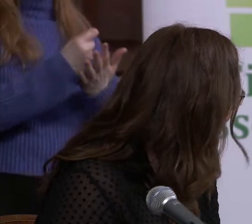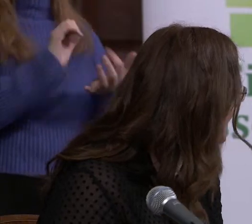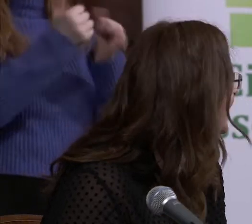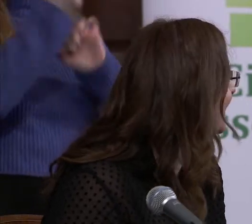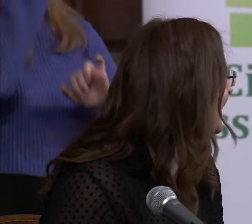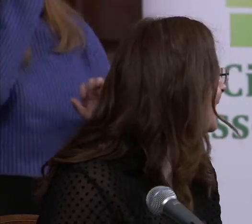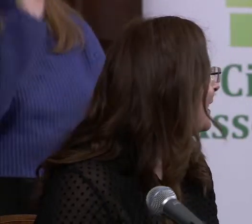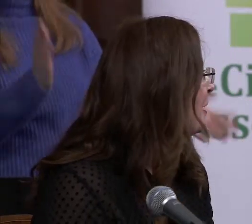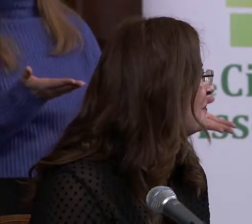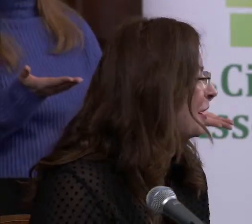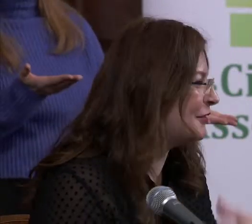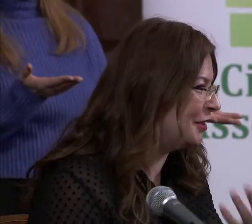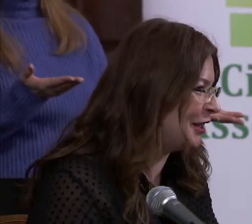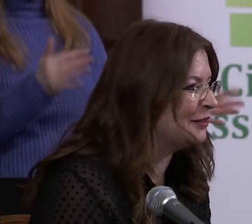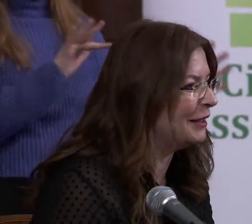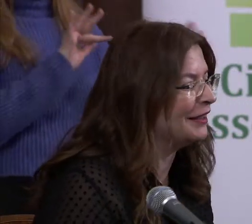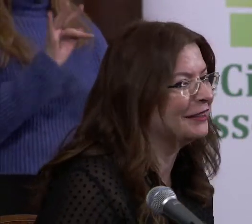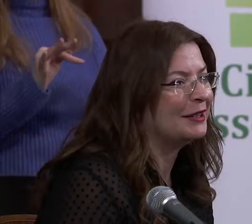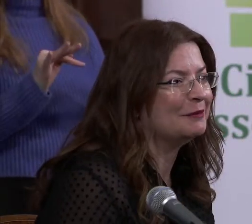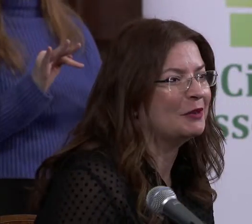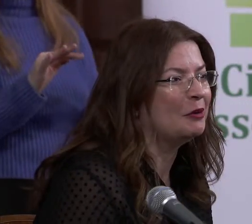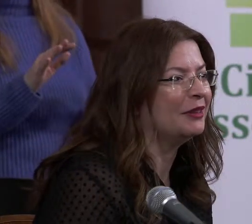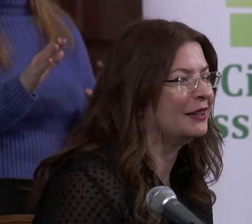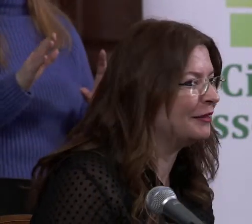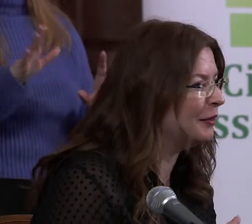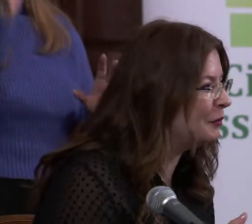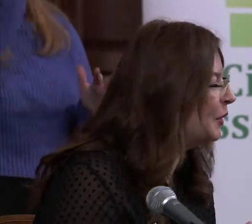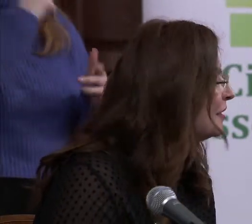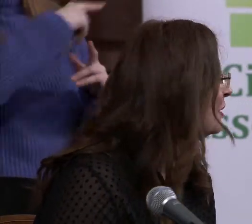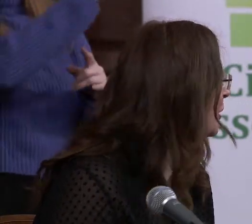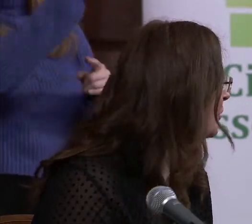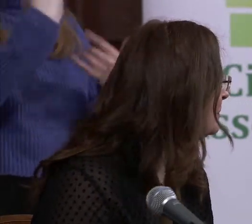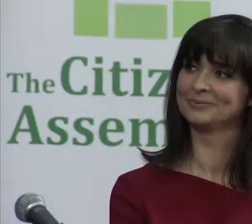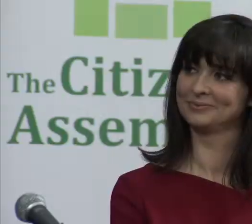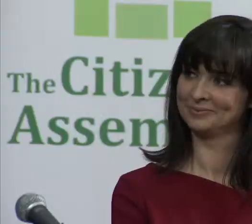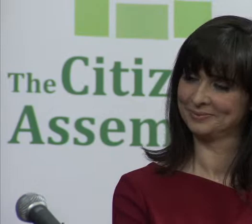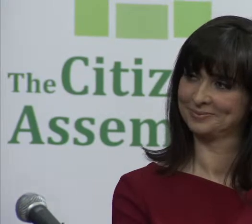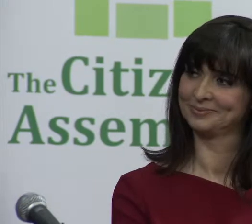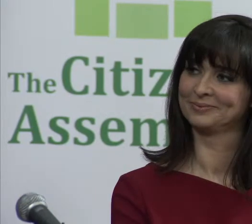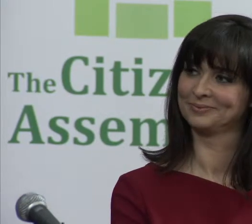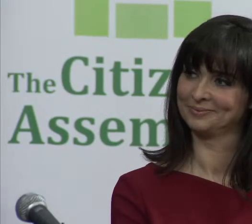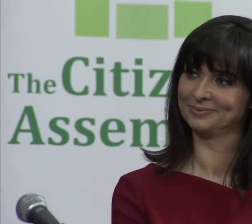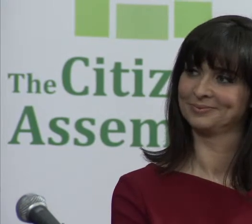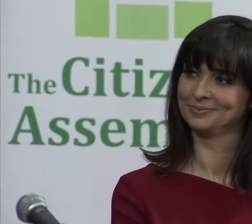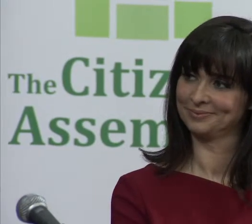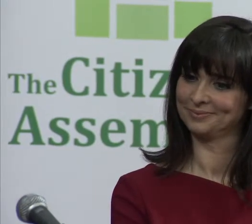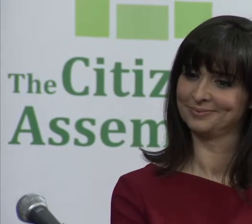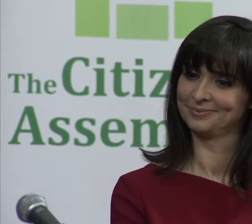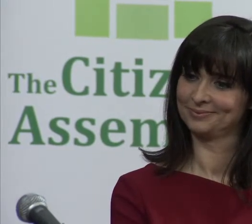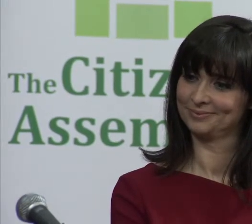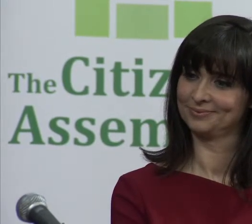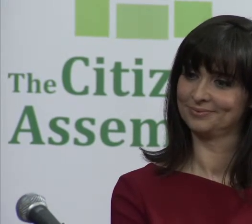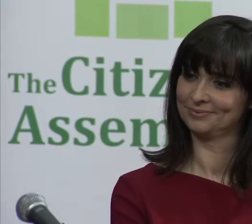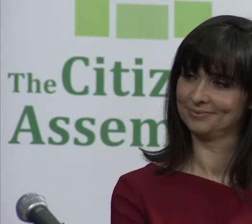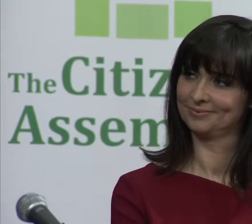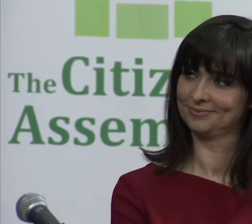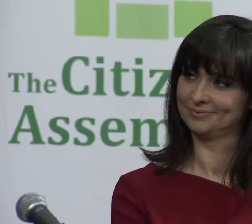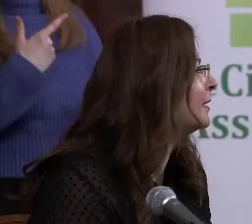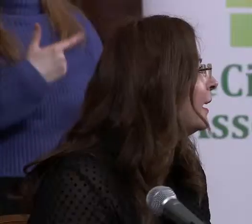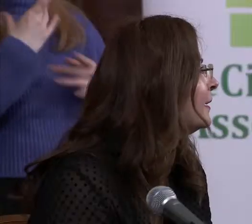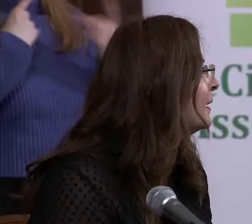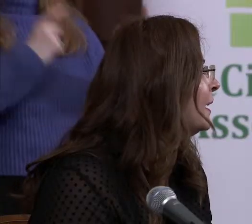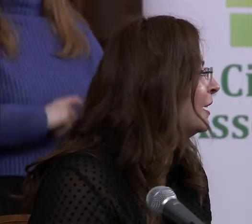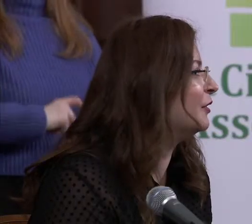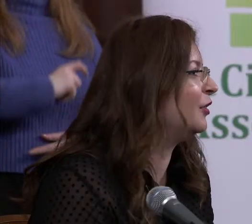their minds after hearing all the points of view. And I think that restored our